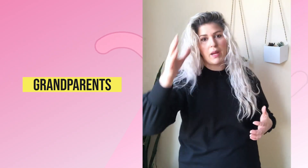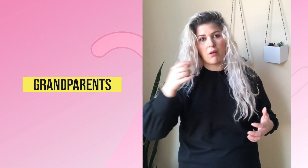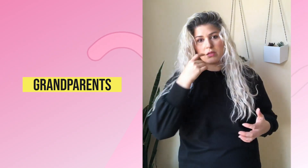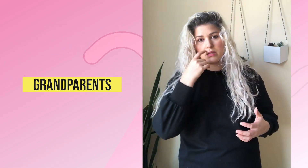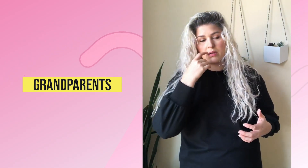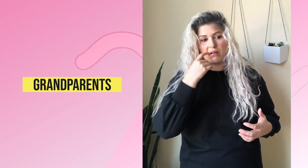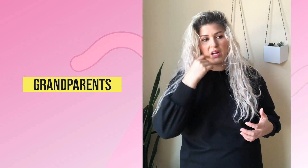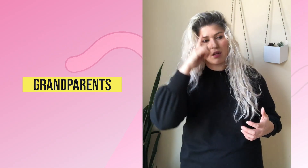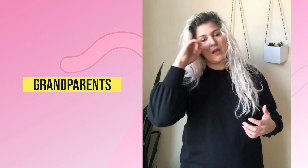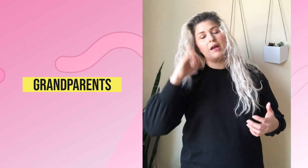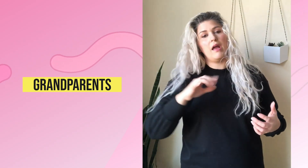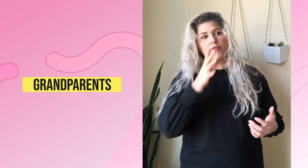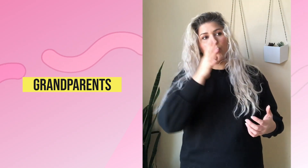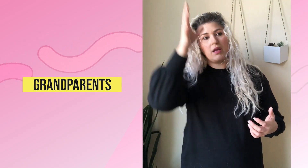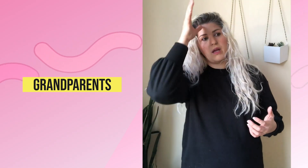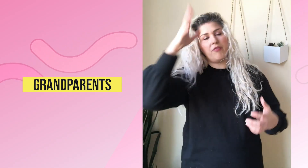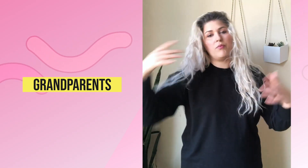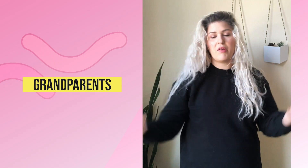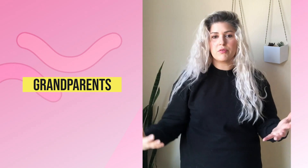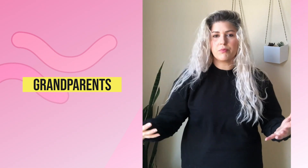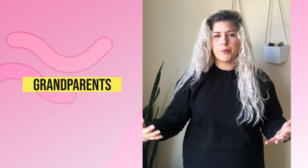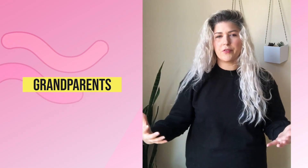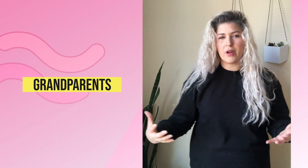sign for parent, all right? If you wanted,